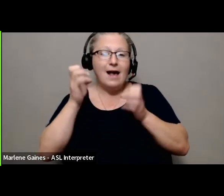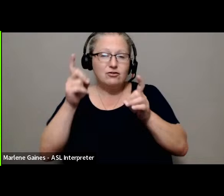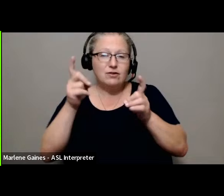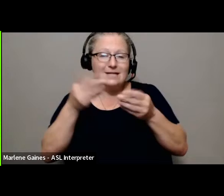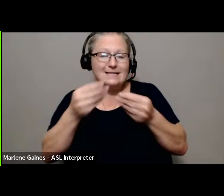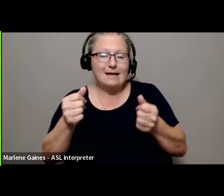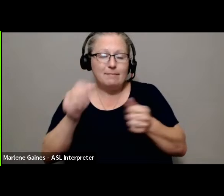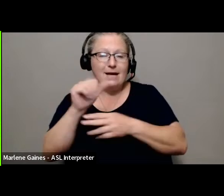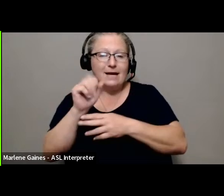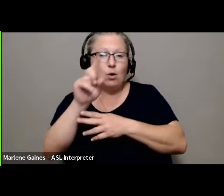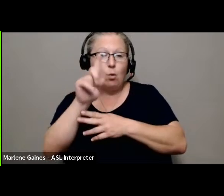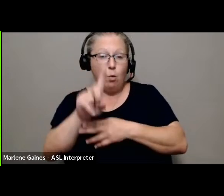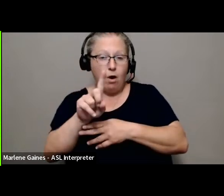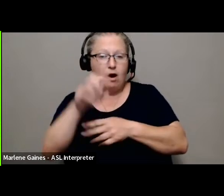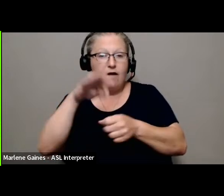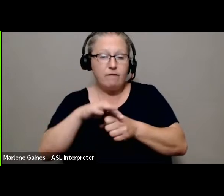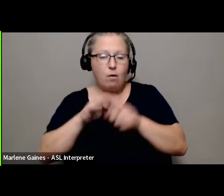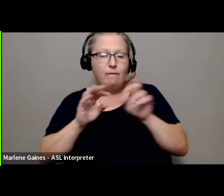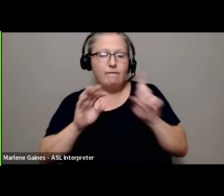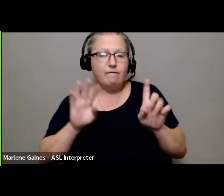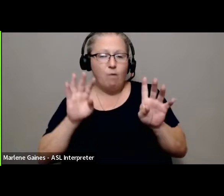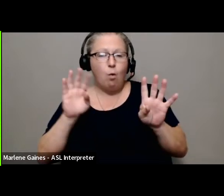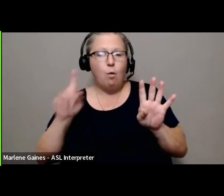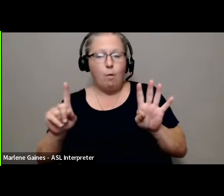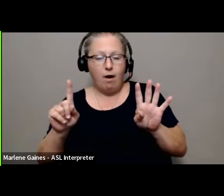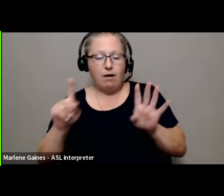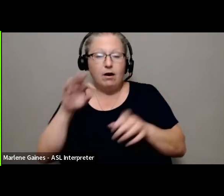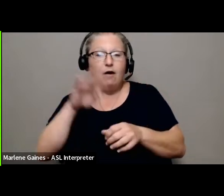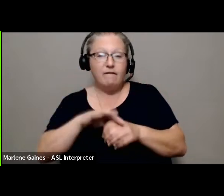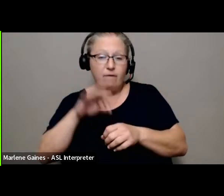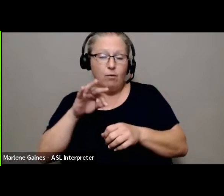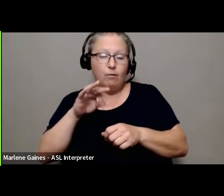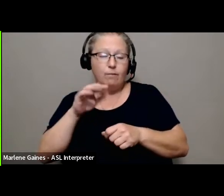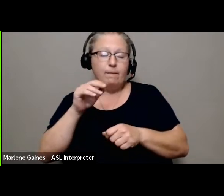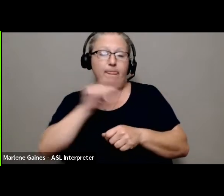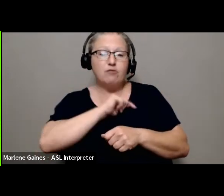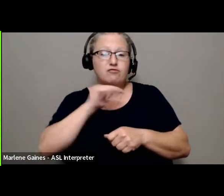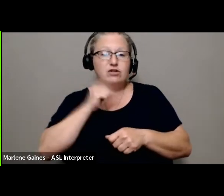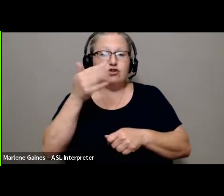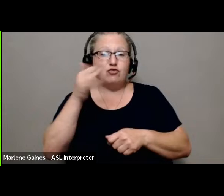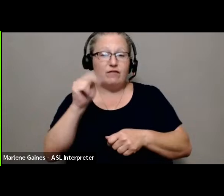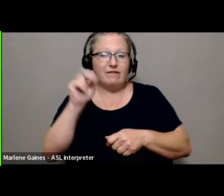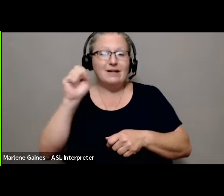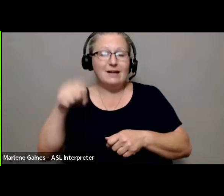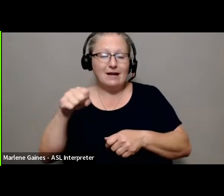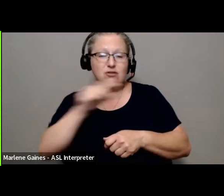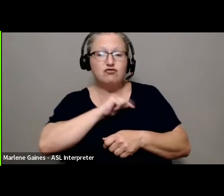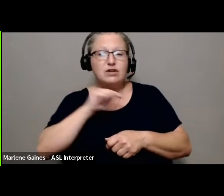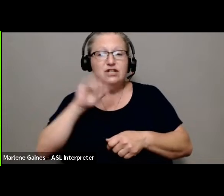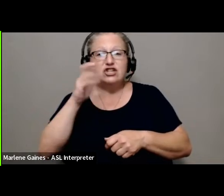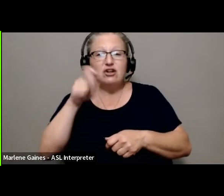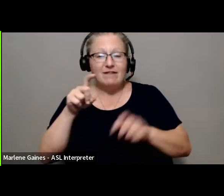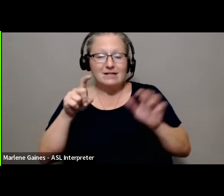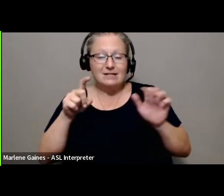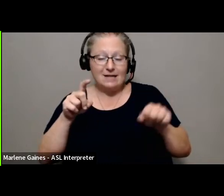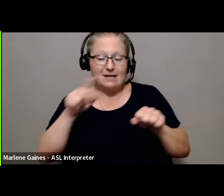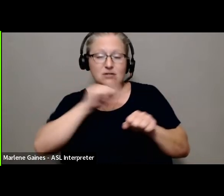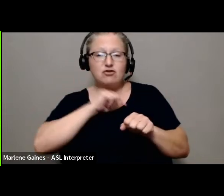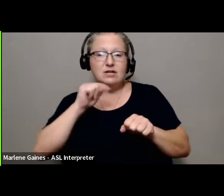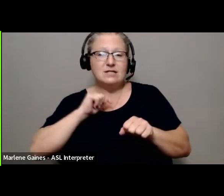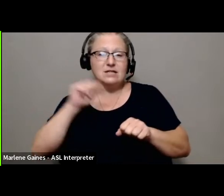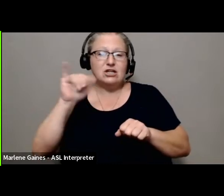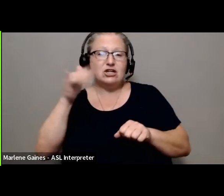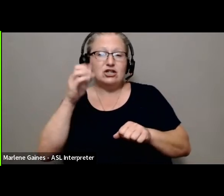1 with a vote 4-1. The votes were as follows: Trustee Griffin, yes. Trustee Chavez, yes.